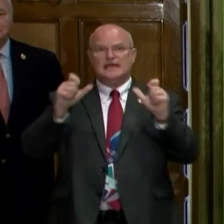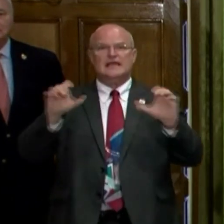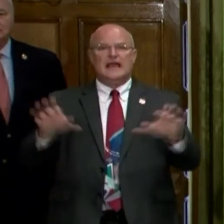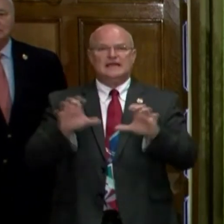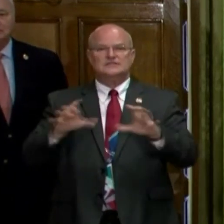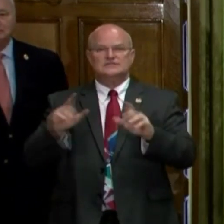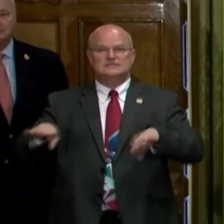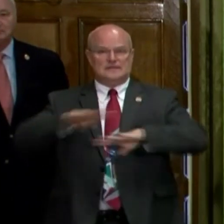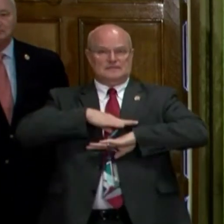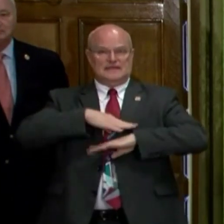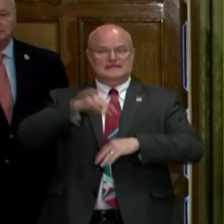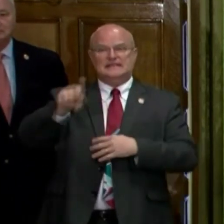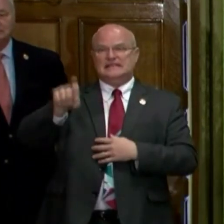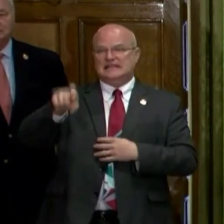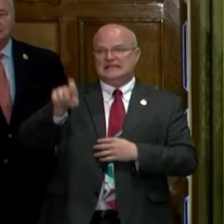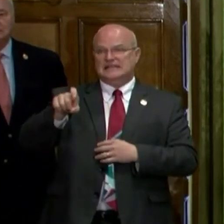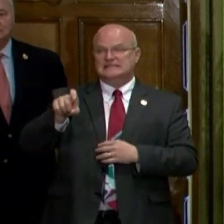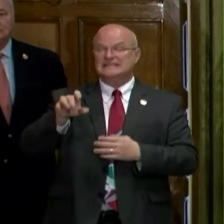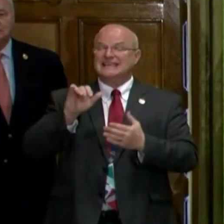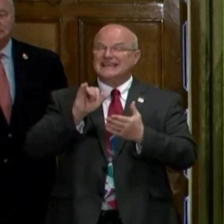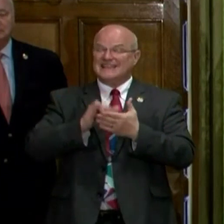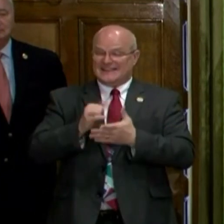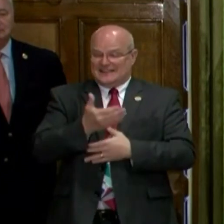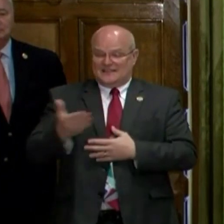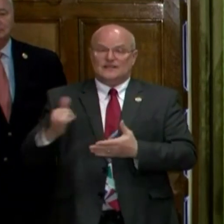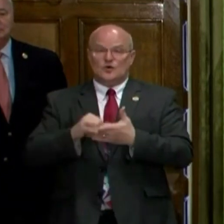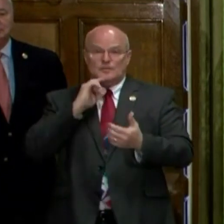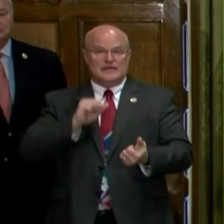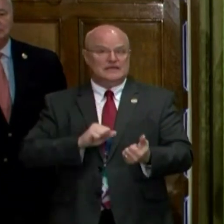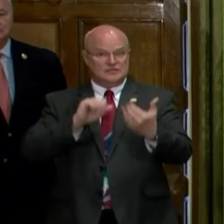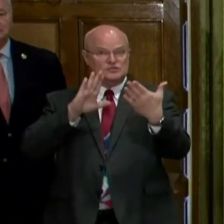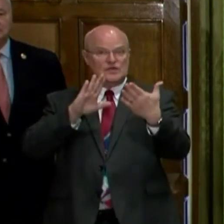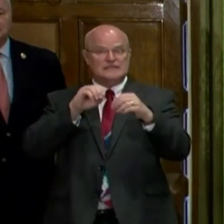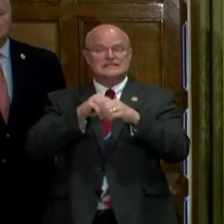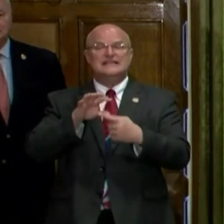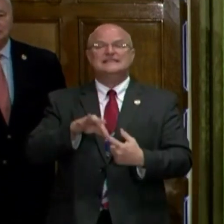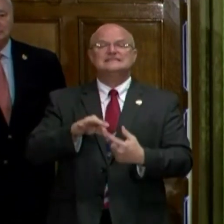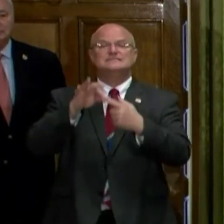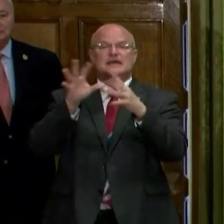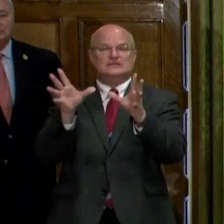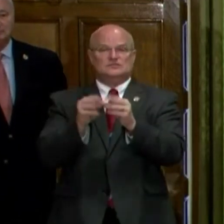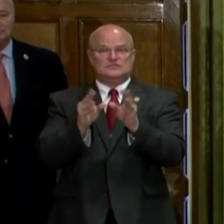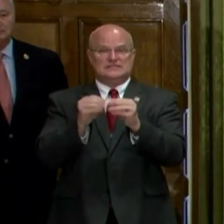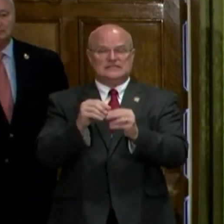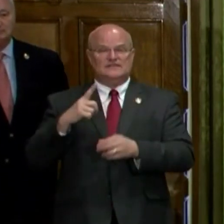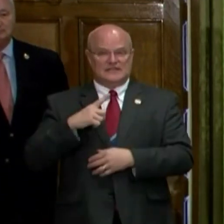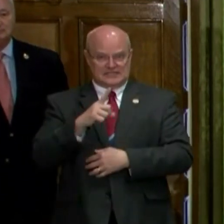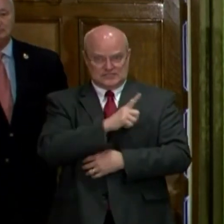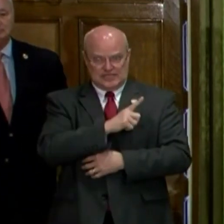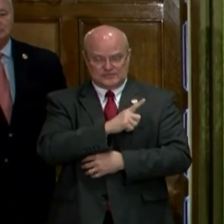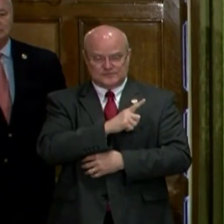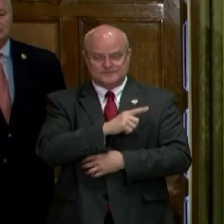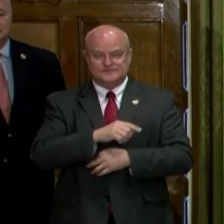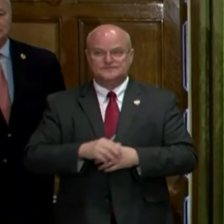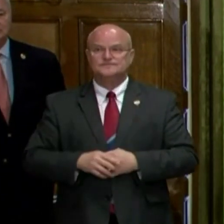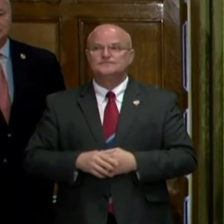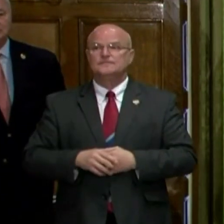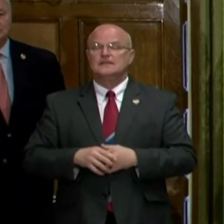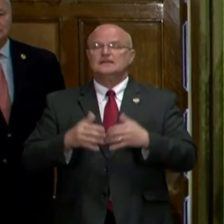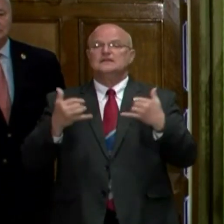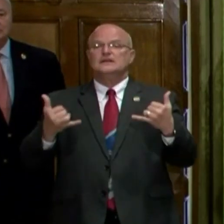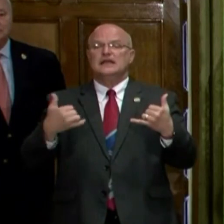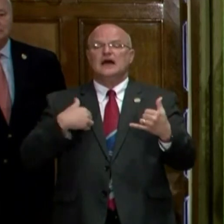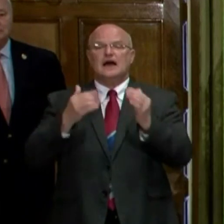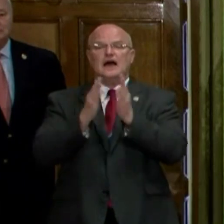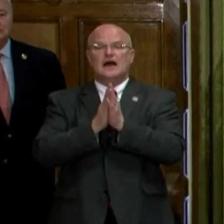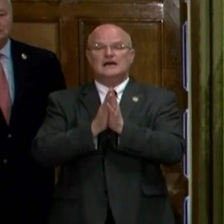meet these needs. Those will be the items that will be addressed in the special session of the legislature. And with that, I